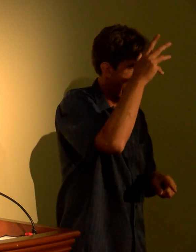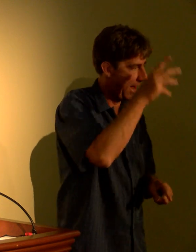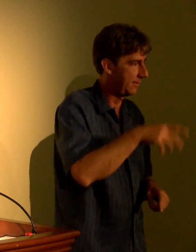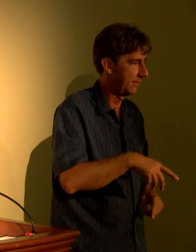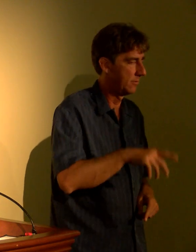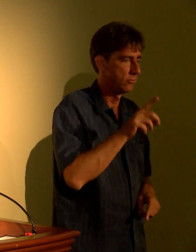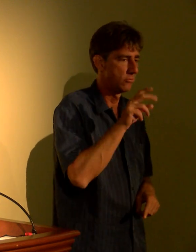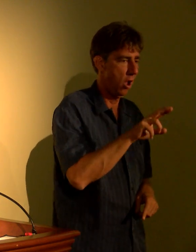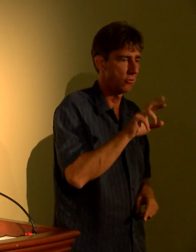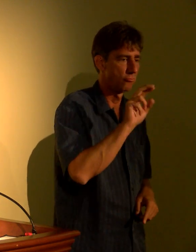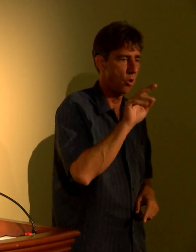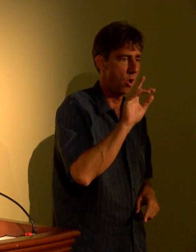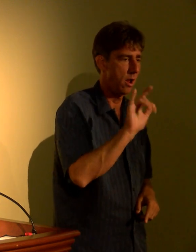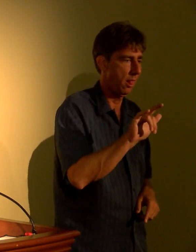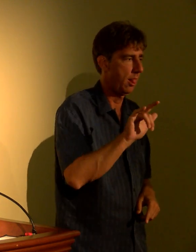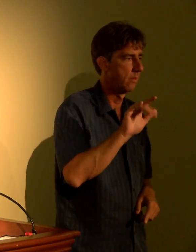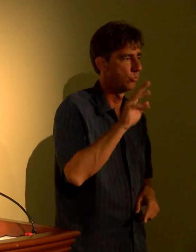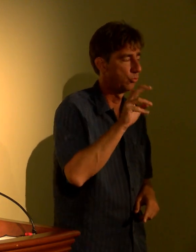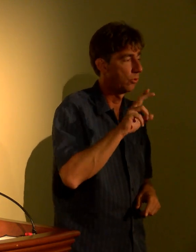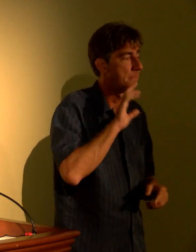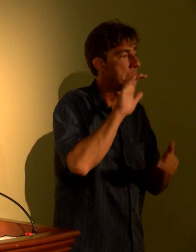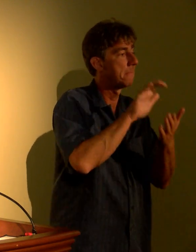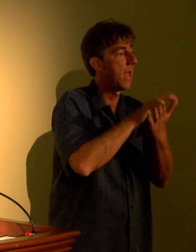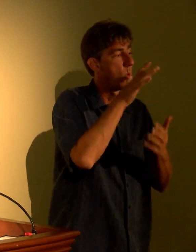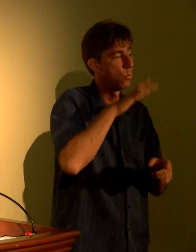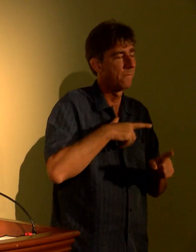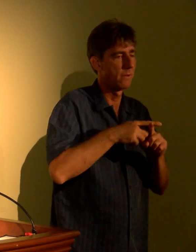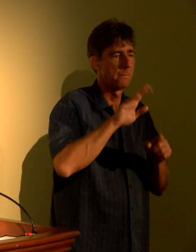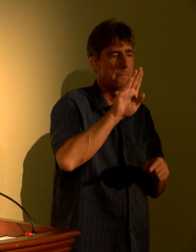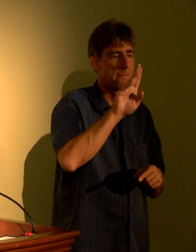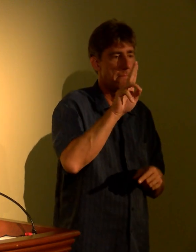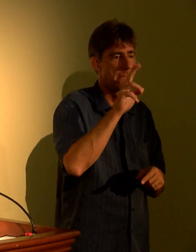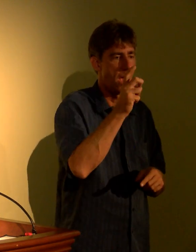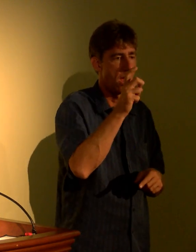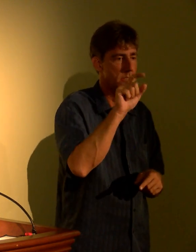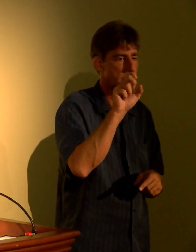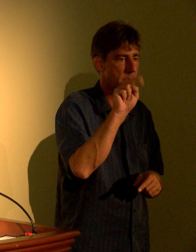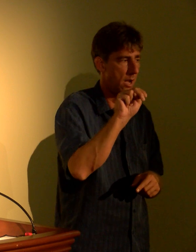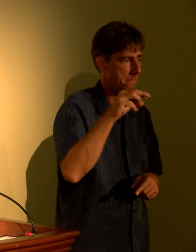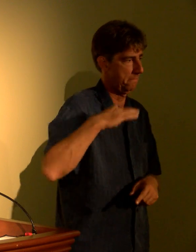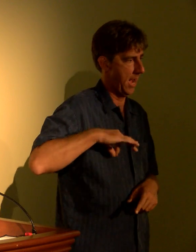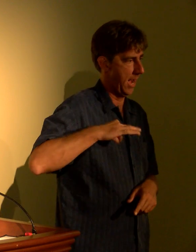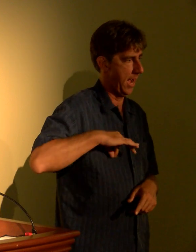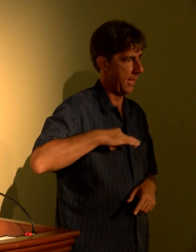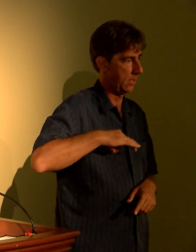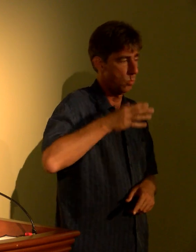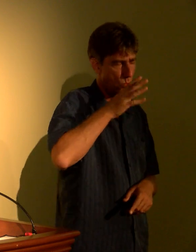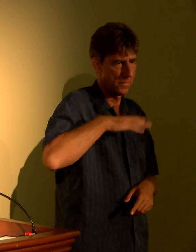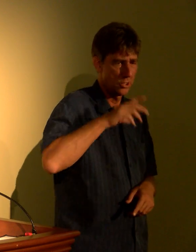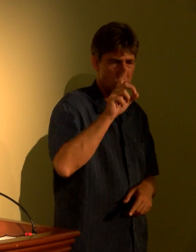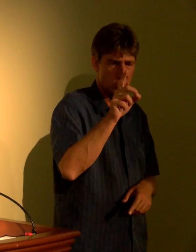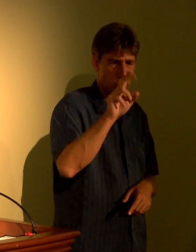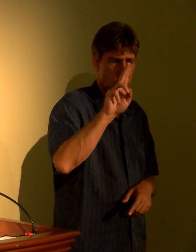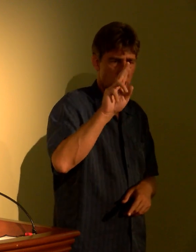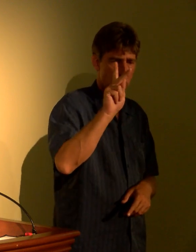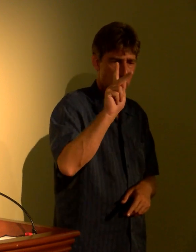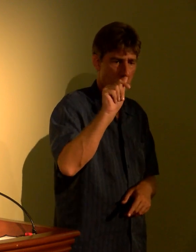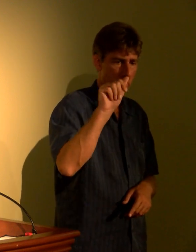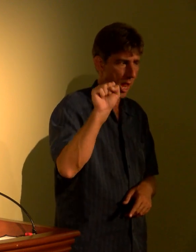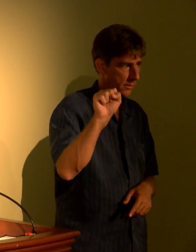married a woman from Buxton, Maine. That woman's name was Dorcas Coffin. And I believe that